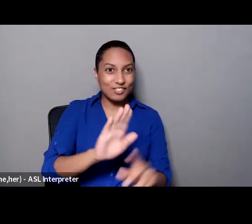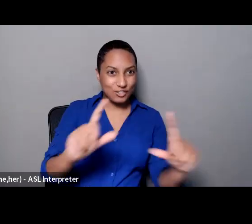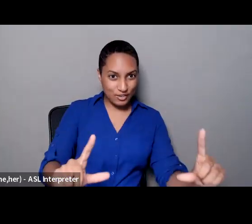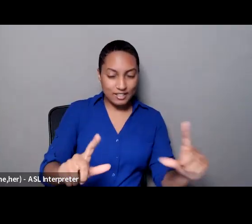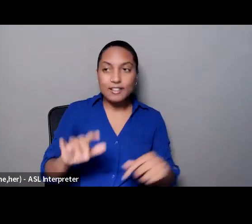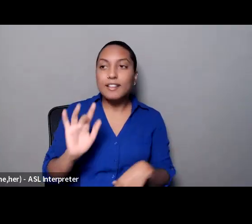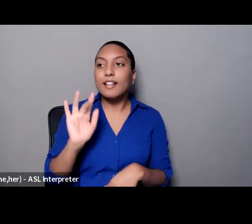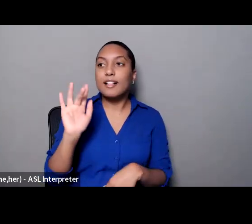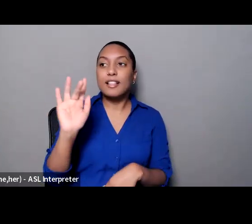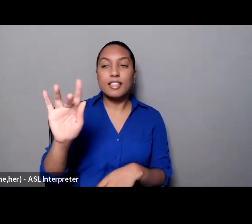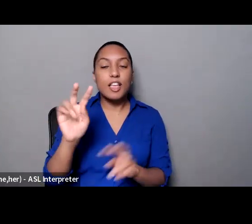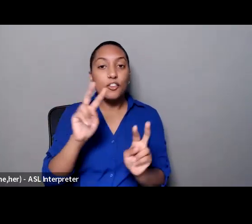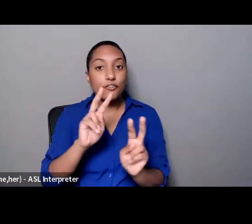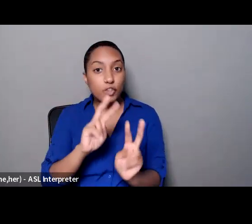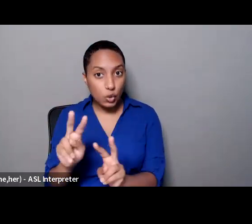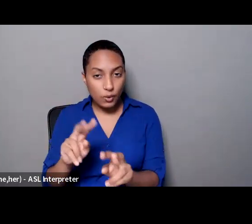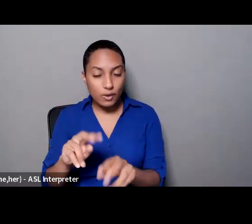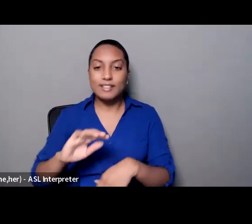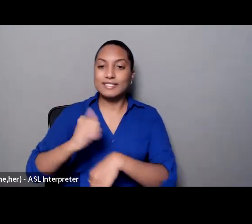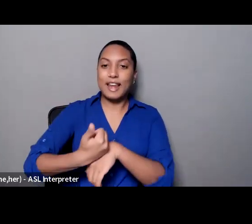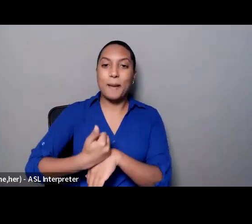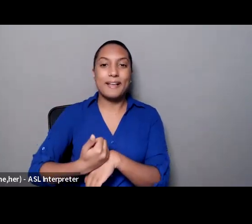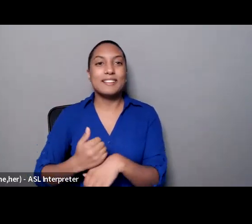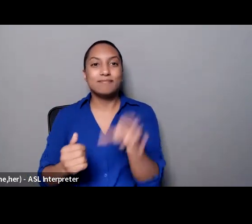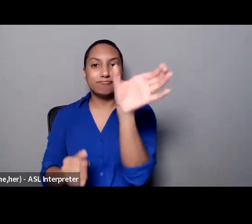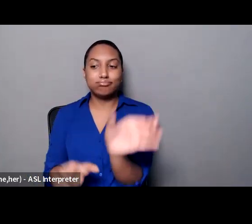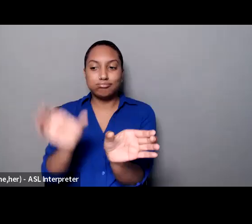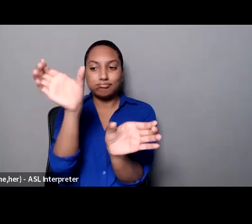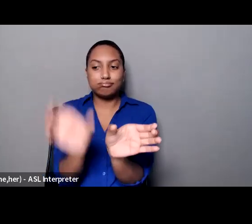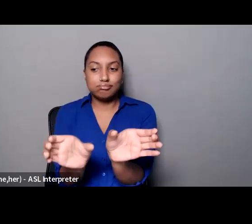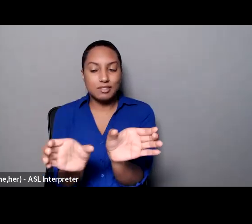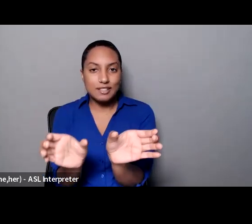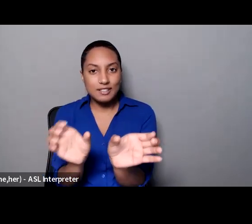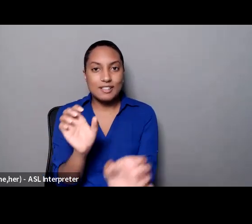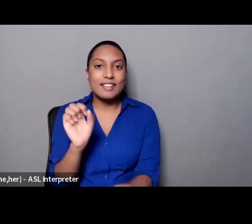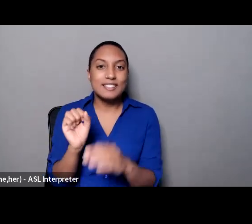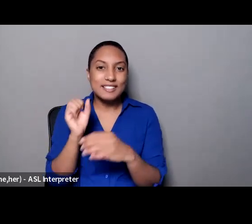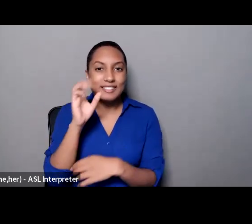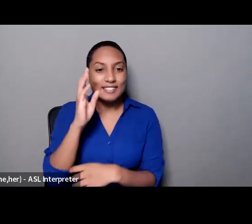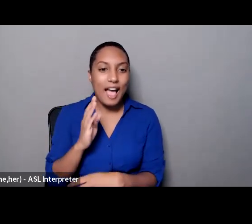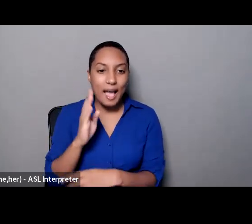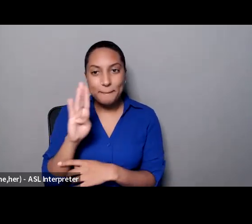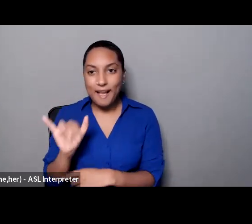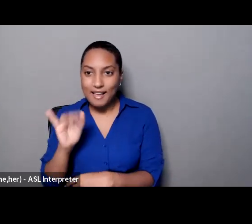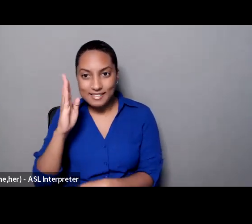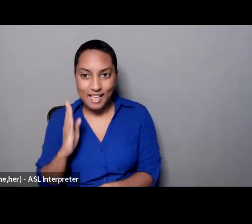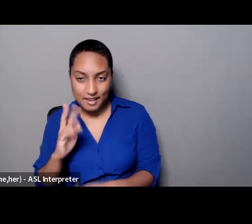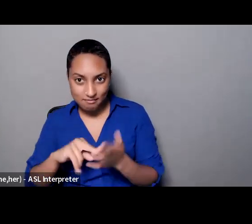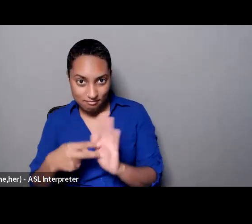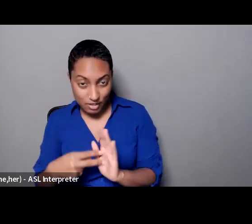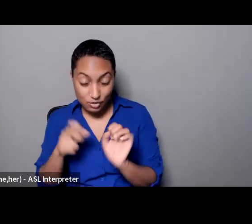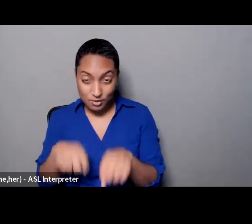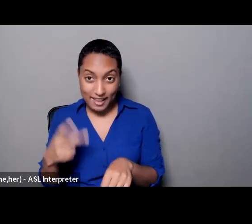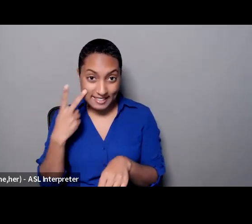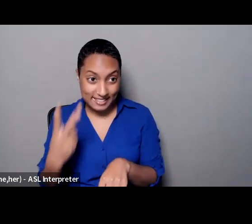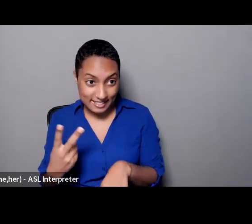and select Side-by-Side View. This will allow you to see the PowerPoint and the interpreters at the same time. If you are using